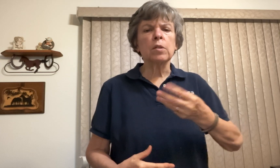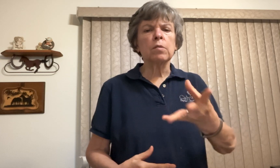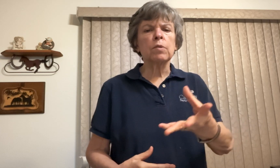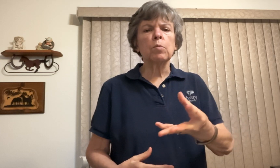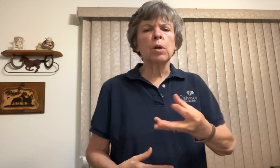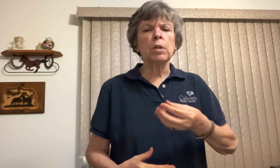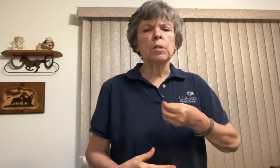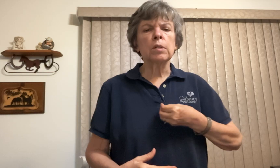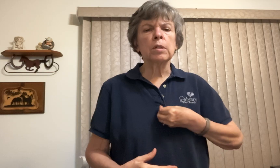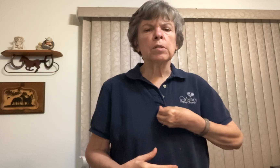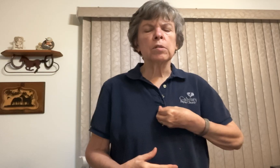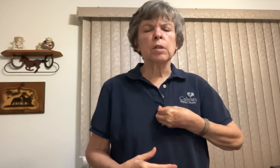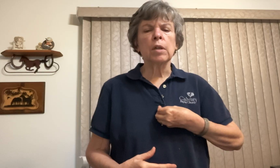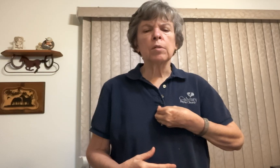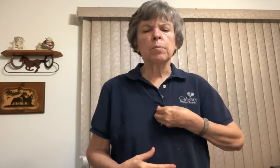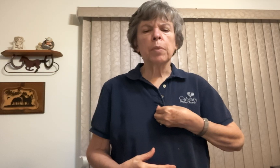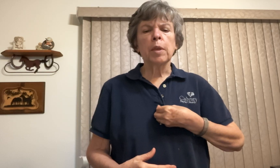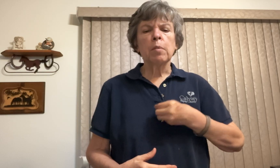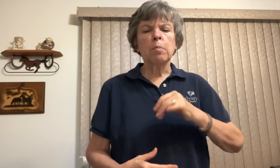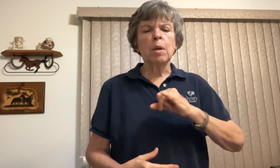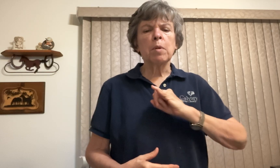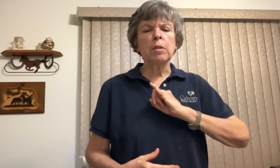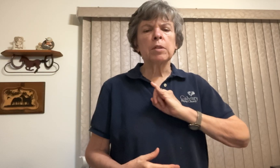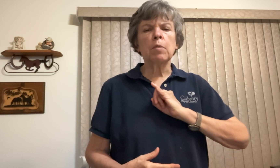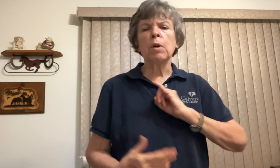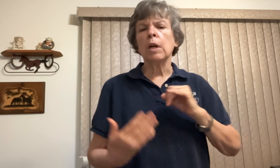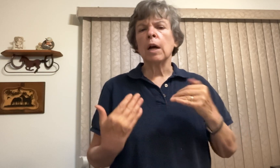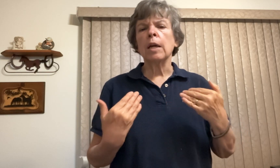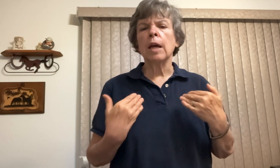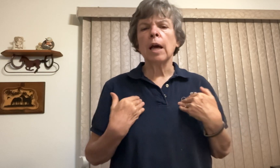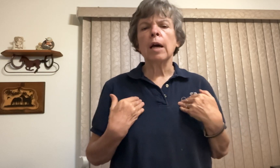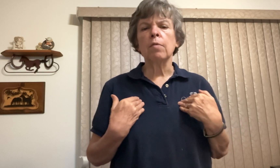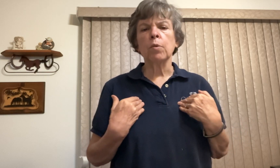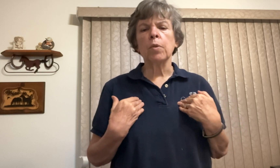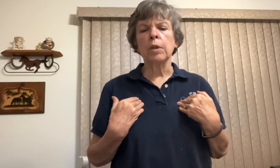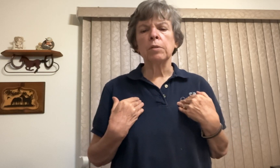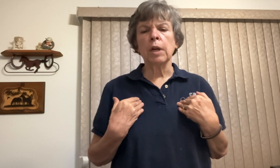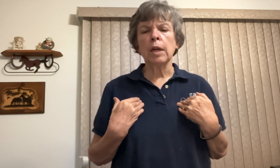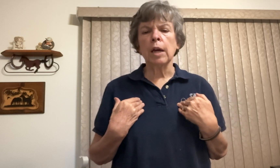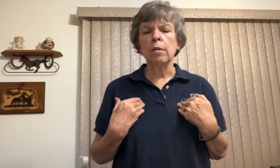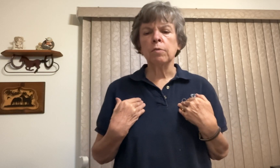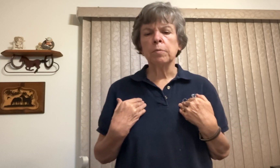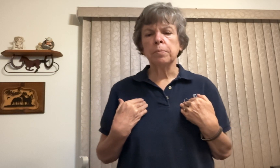if you wanted instead, but I'm going to say what I have, or things I have.